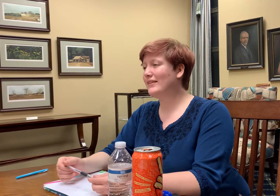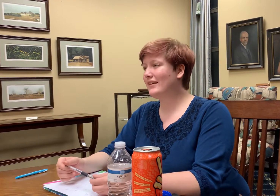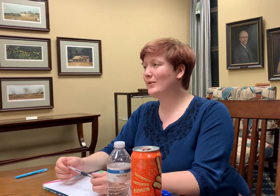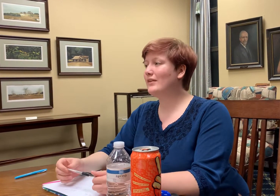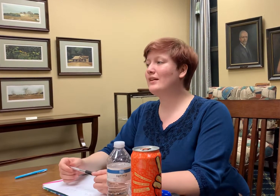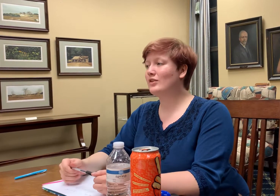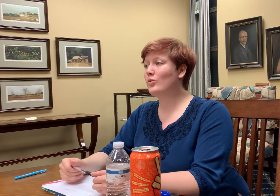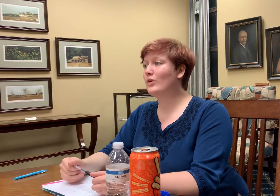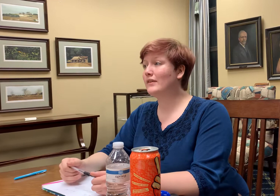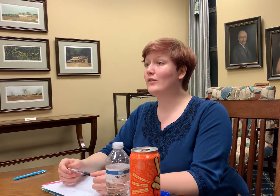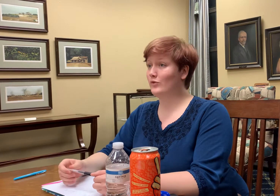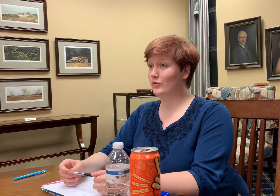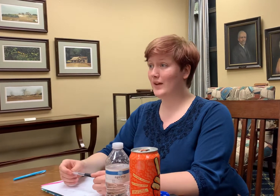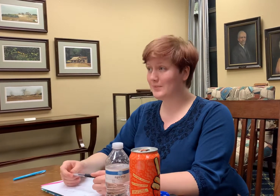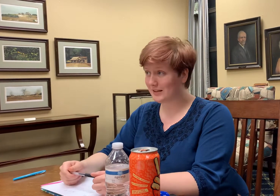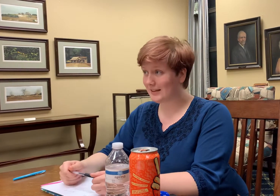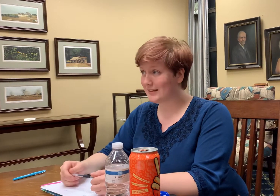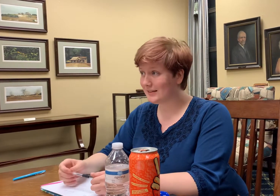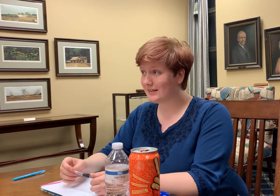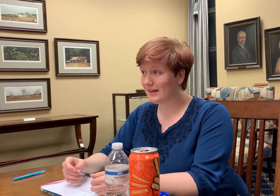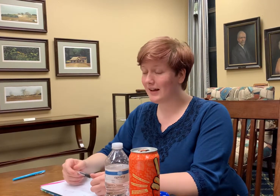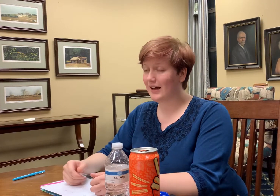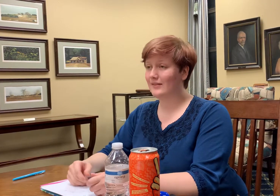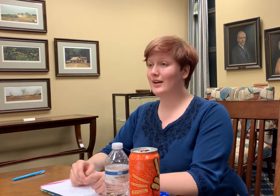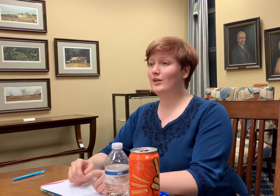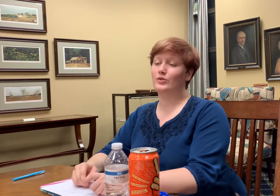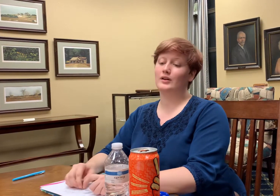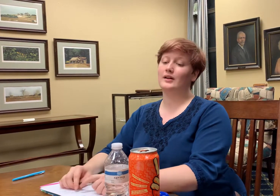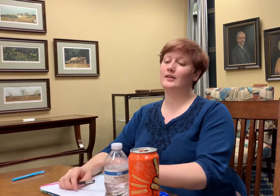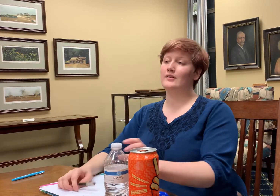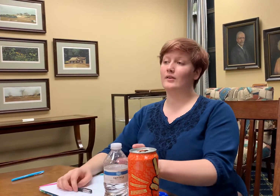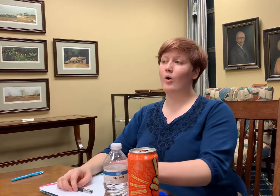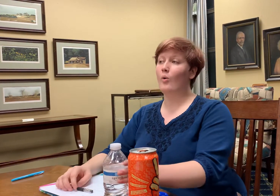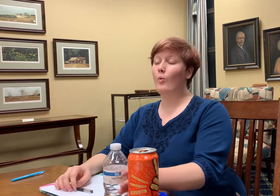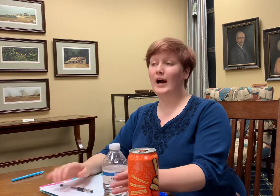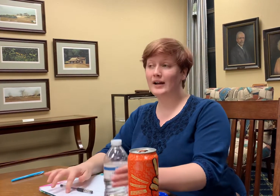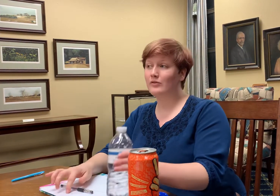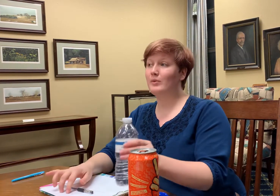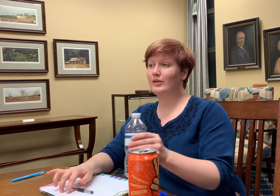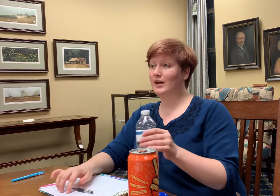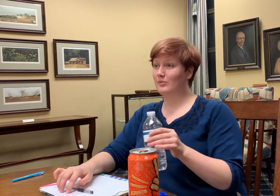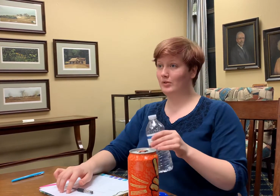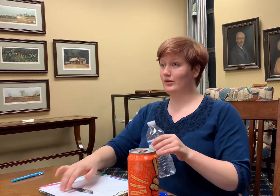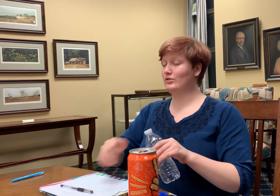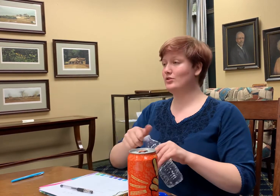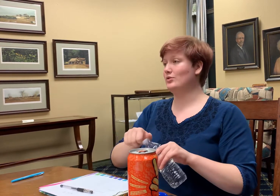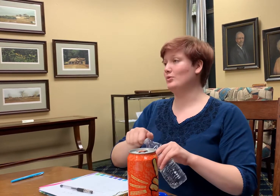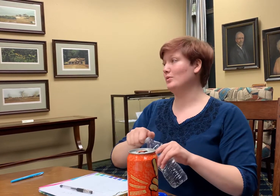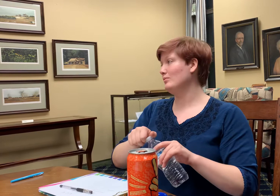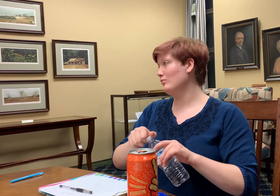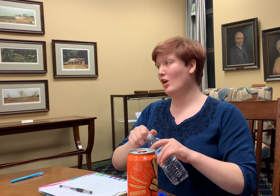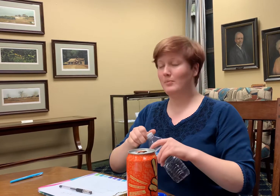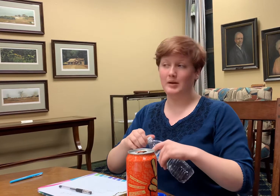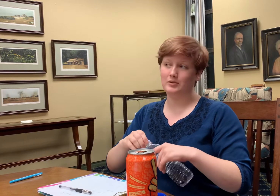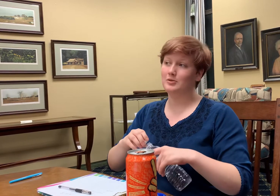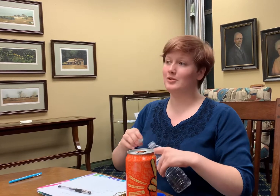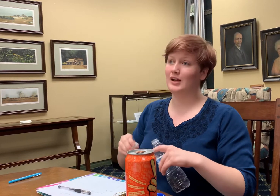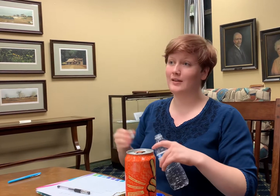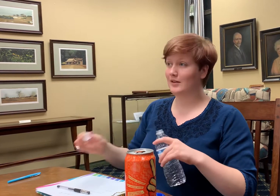was an idiot towards his own family, advocating for his wife, mother, and brother to not be able to communicate in their